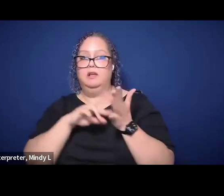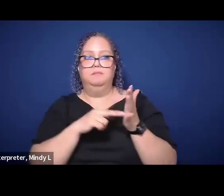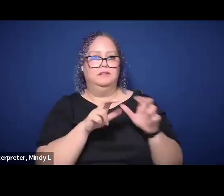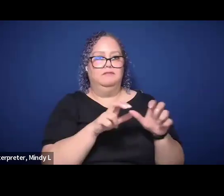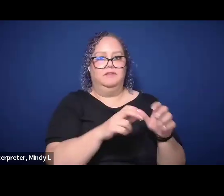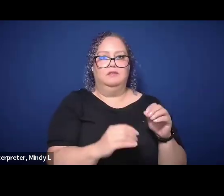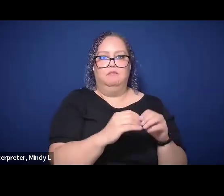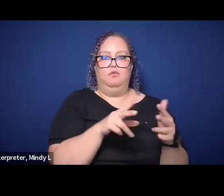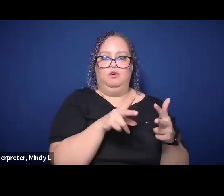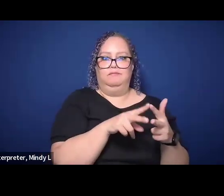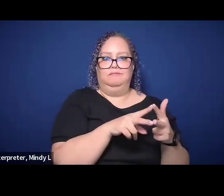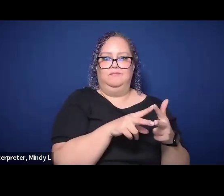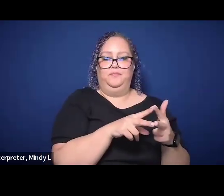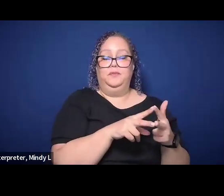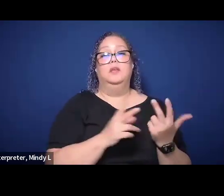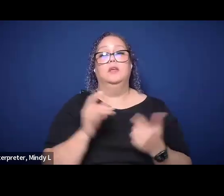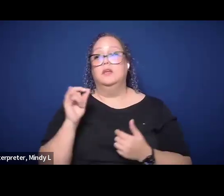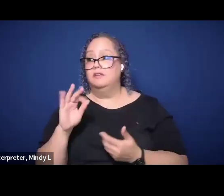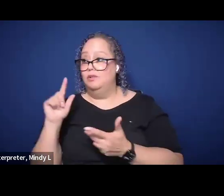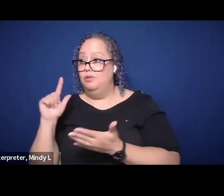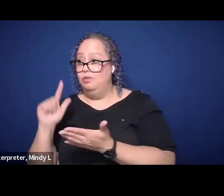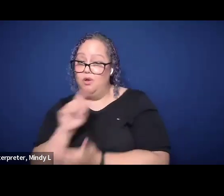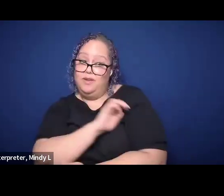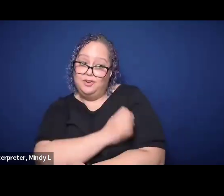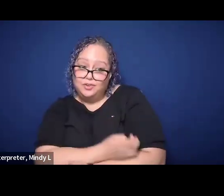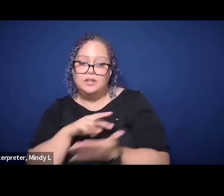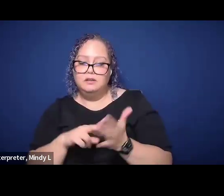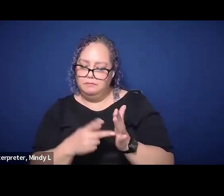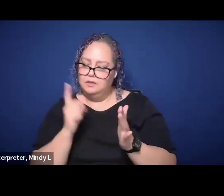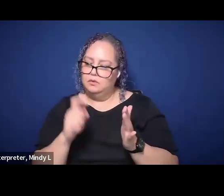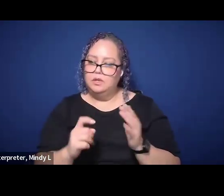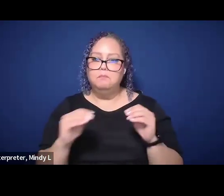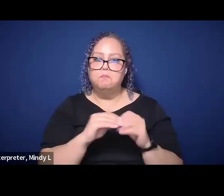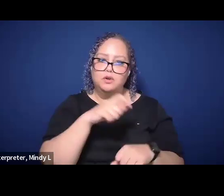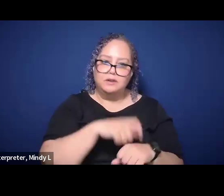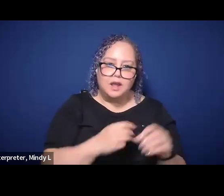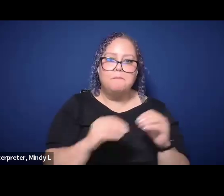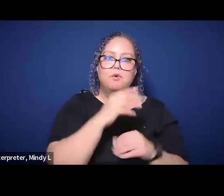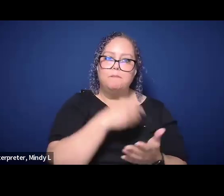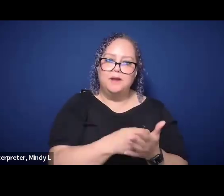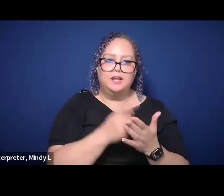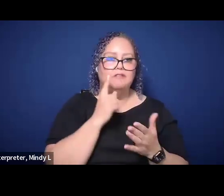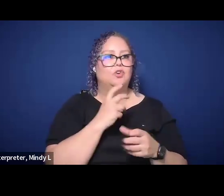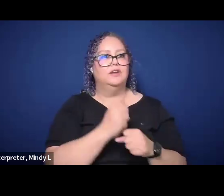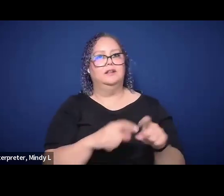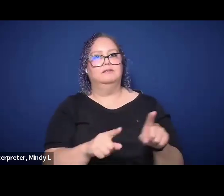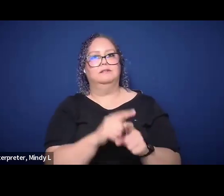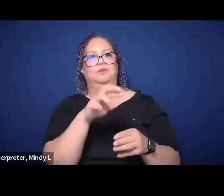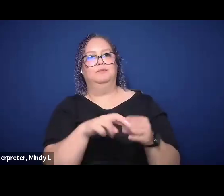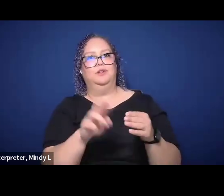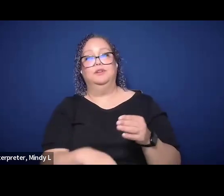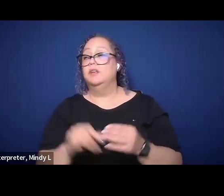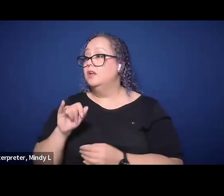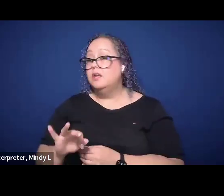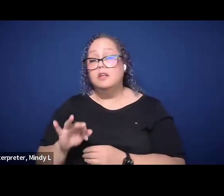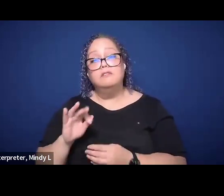more time or more money to get the same result. If you're low on time, you might need to pay for support